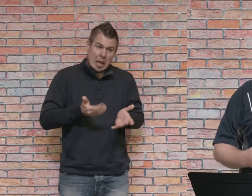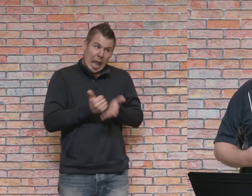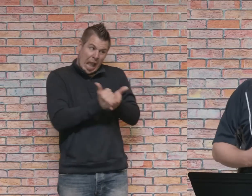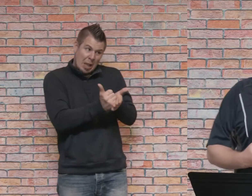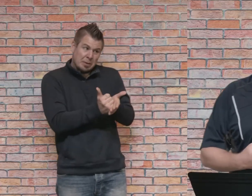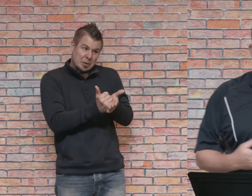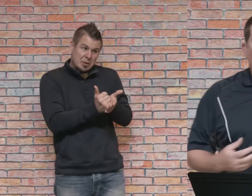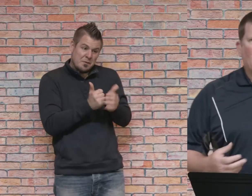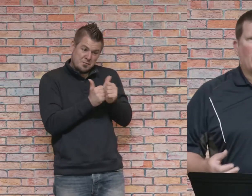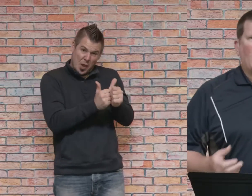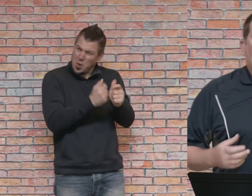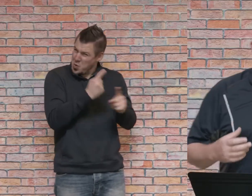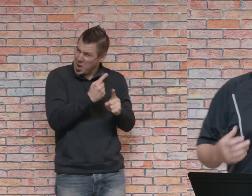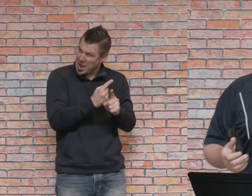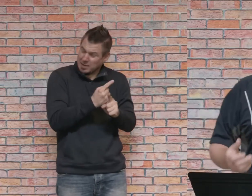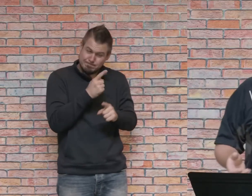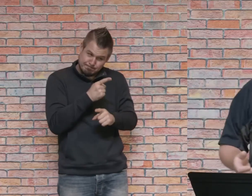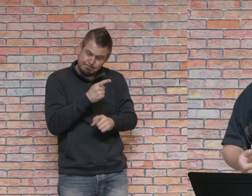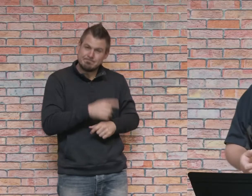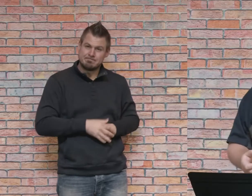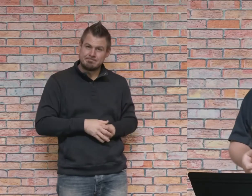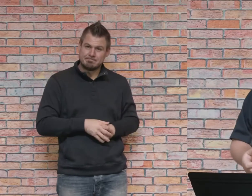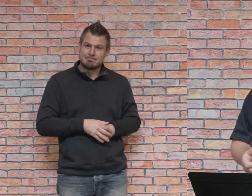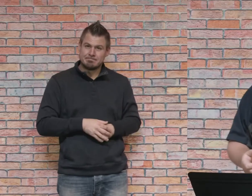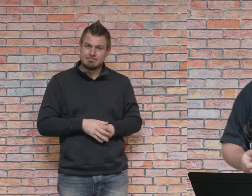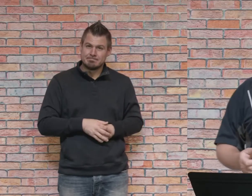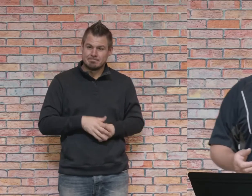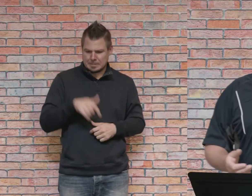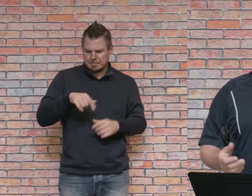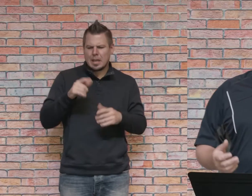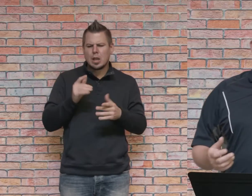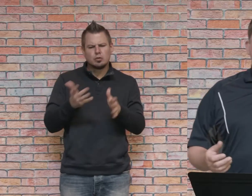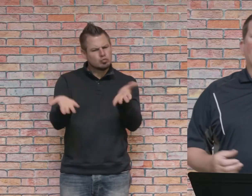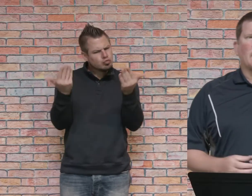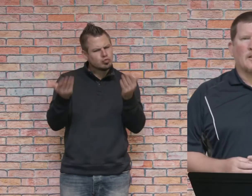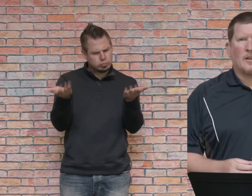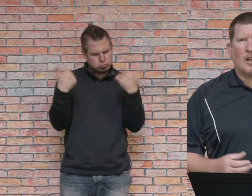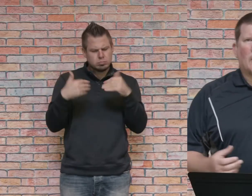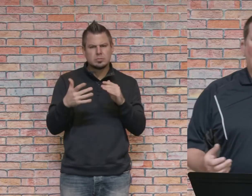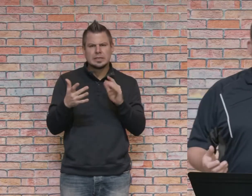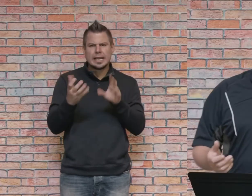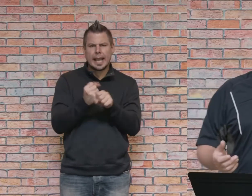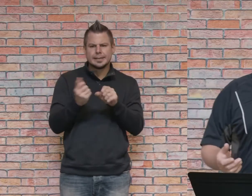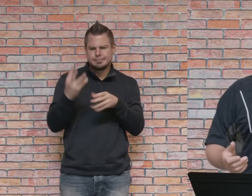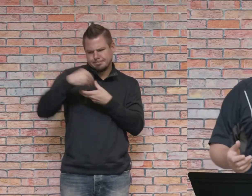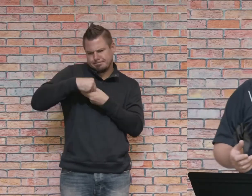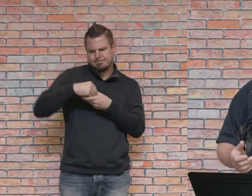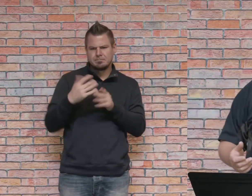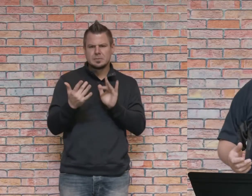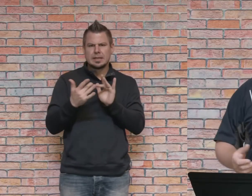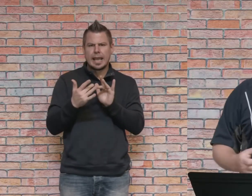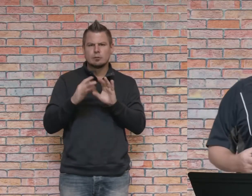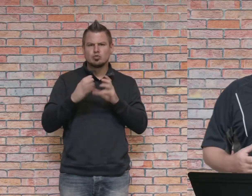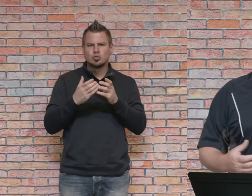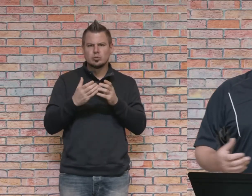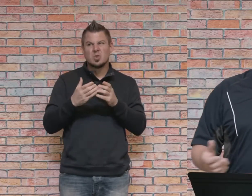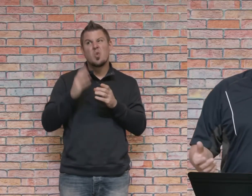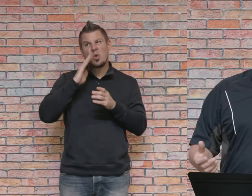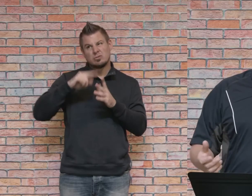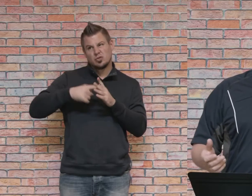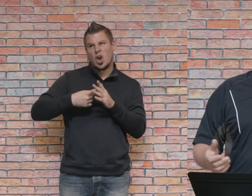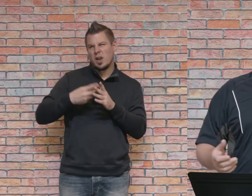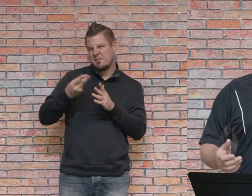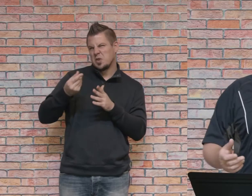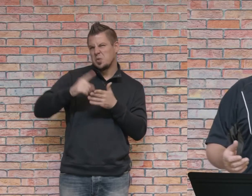We encourage you to get into a connect group. We're going to be launching these in a couple of weeks. And what we're really looking